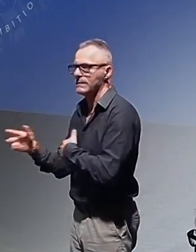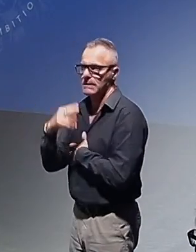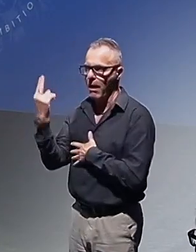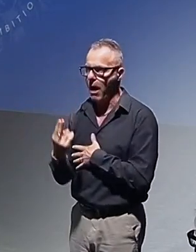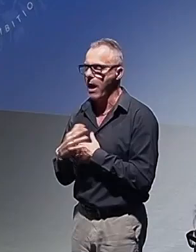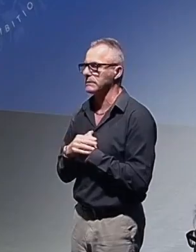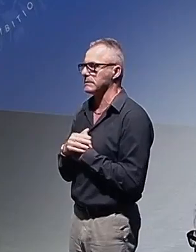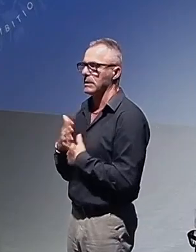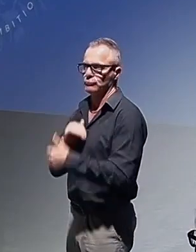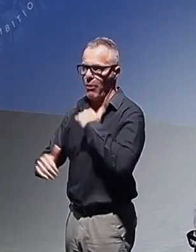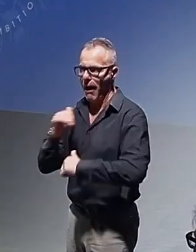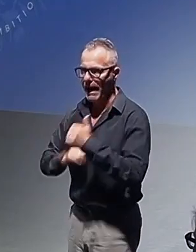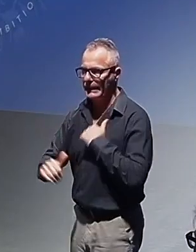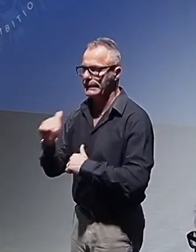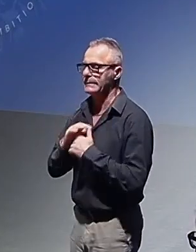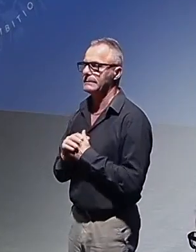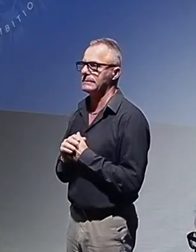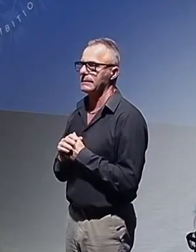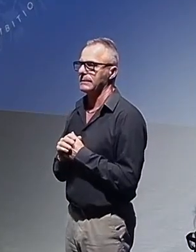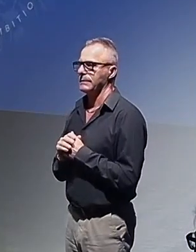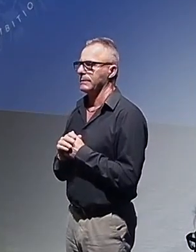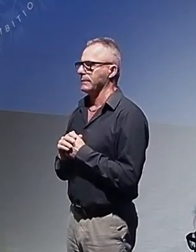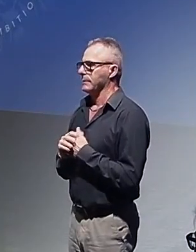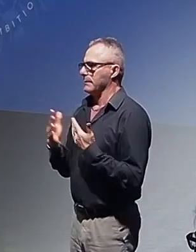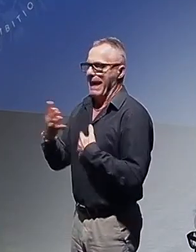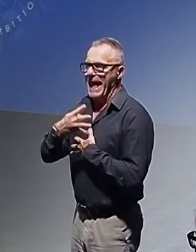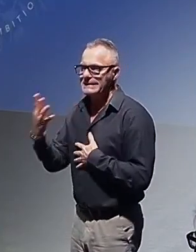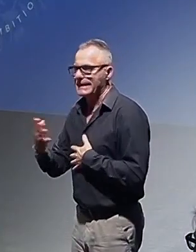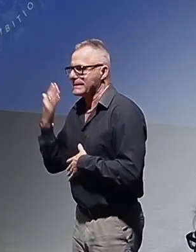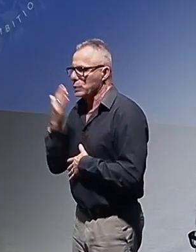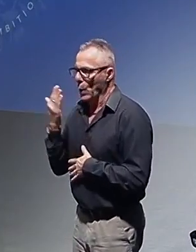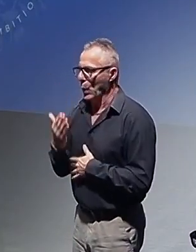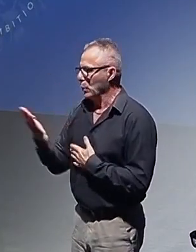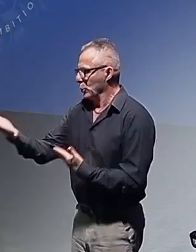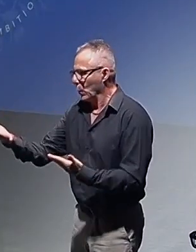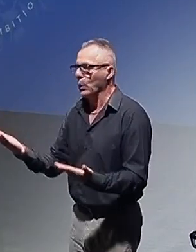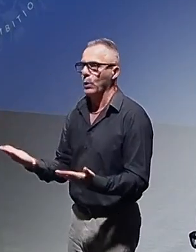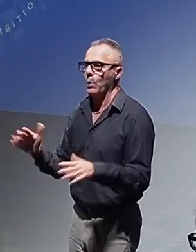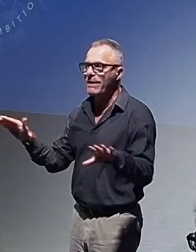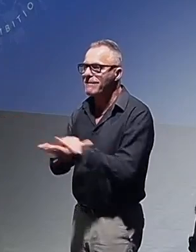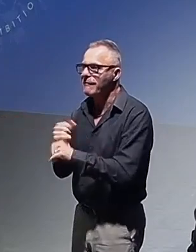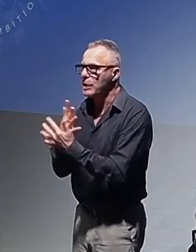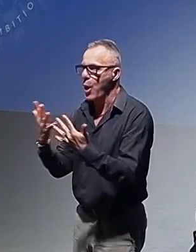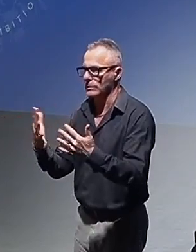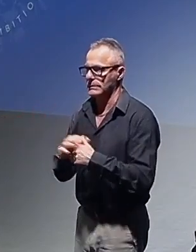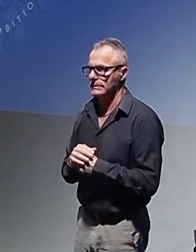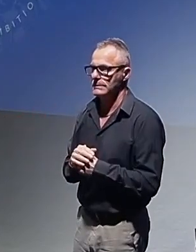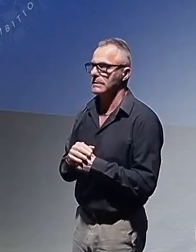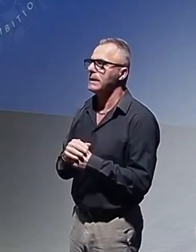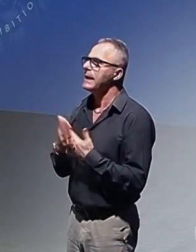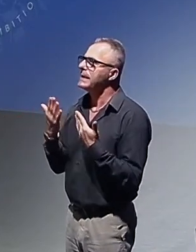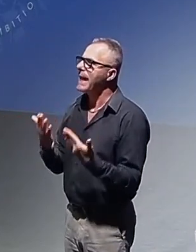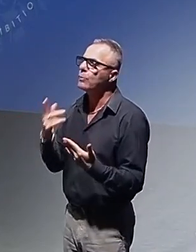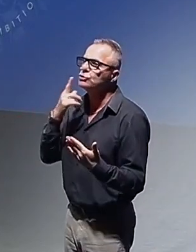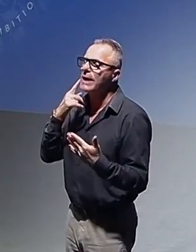art, Pride, you, Essex, school. So we've covered a lot. If we could have the lights